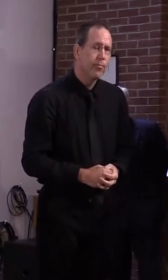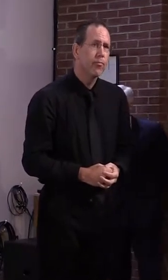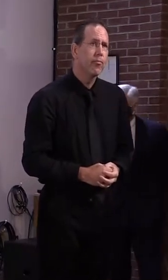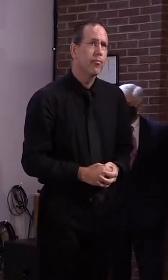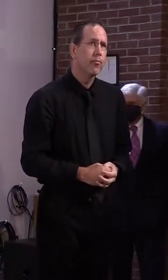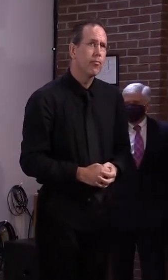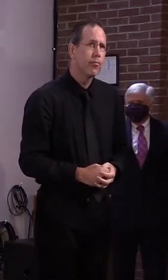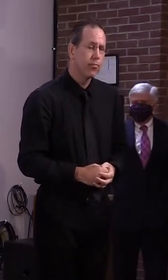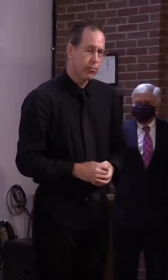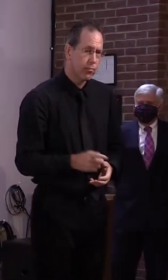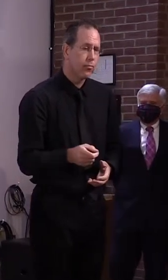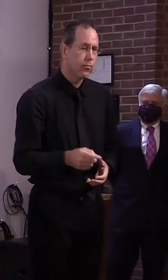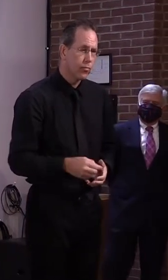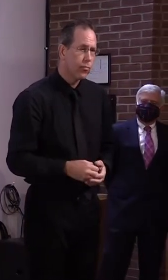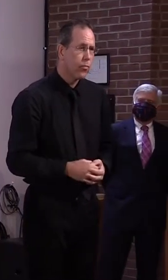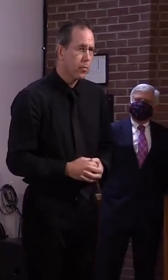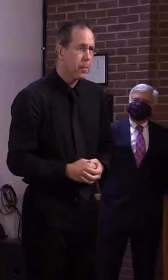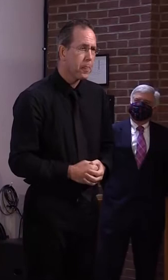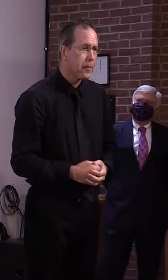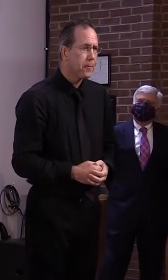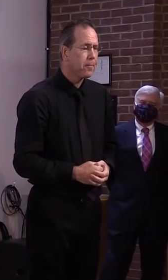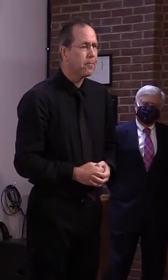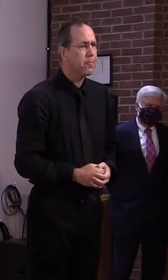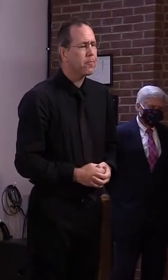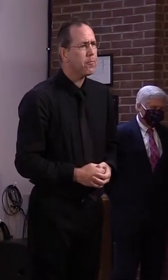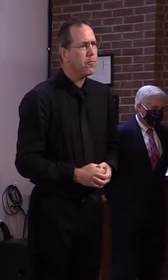Hi, this is a question. Can you hear me? We can.